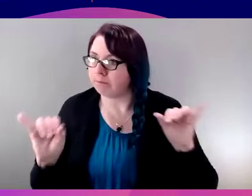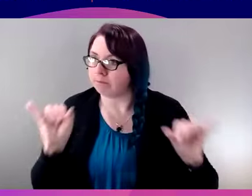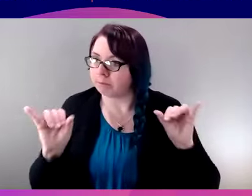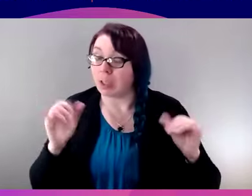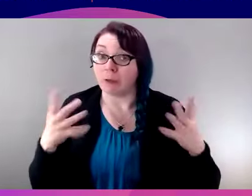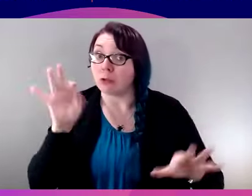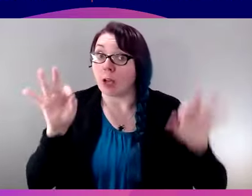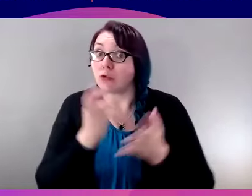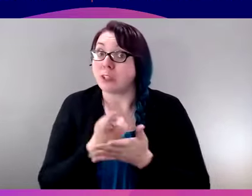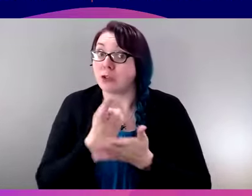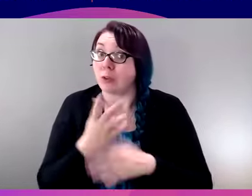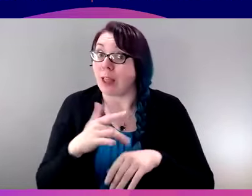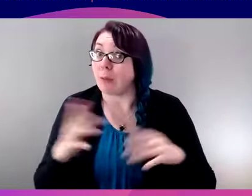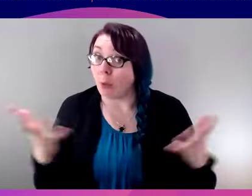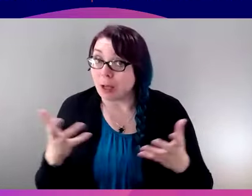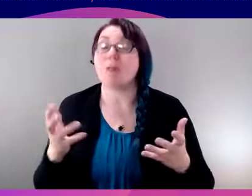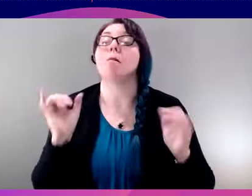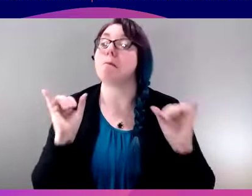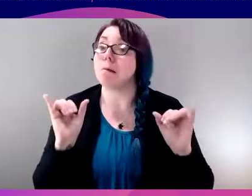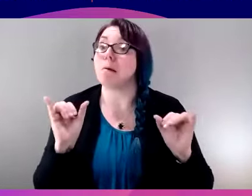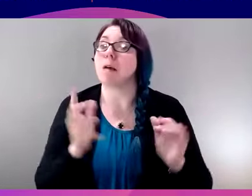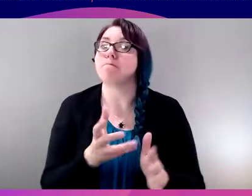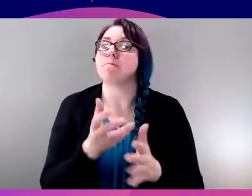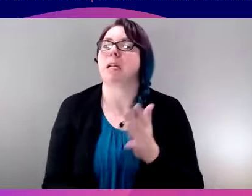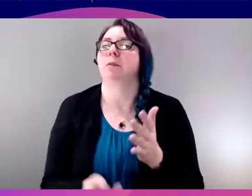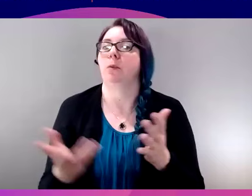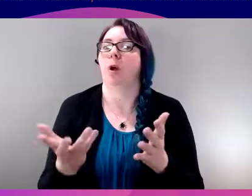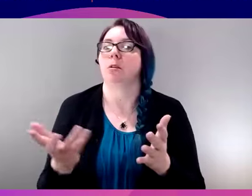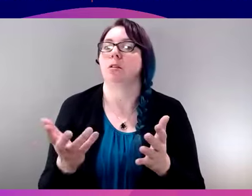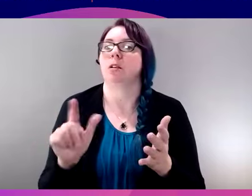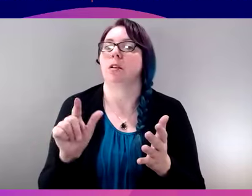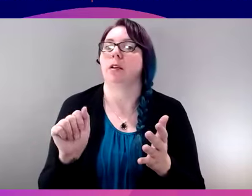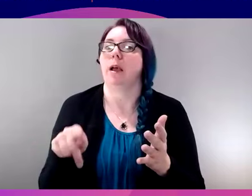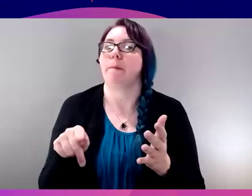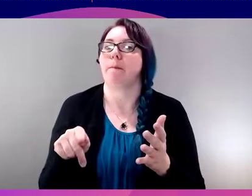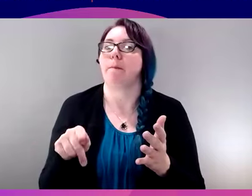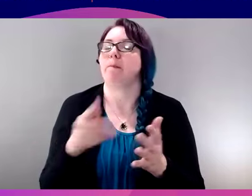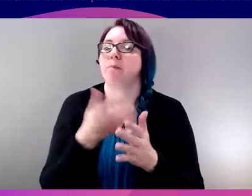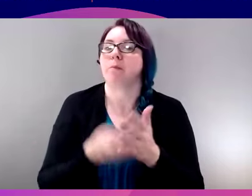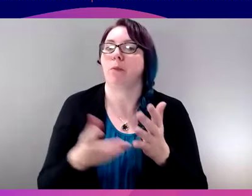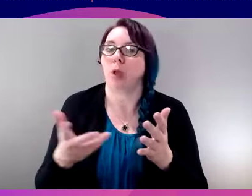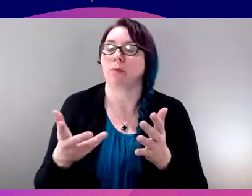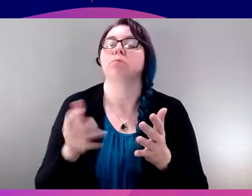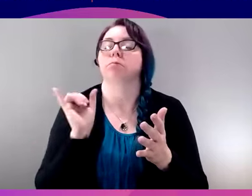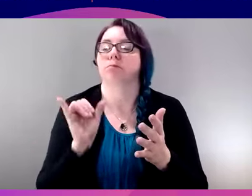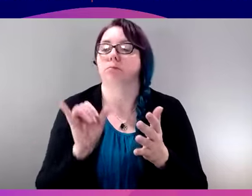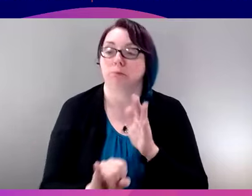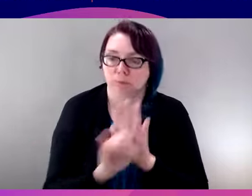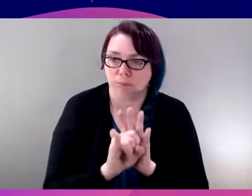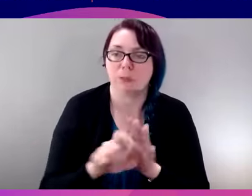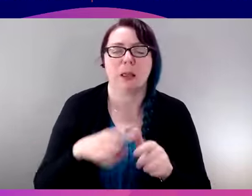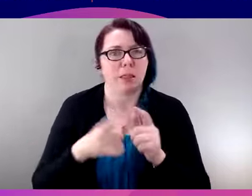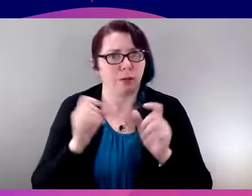current challenges. Are there resources that could be created to support organization in overcoming these challenges and these